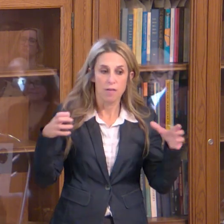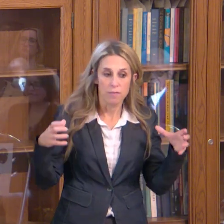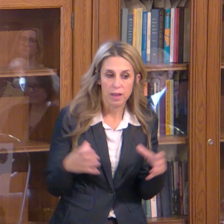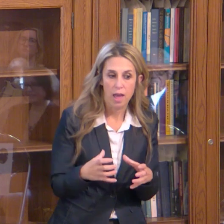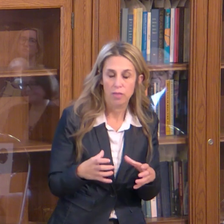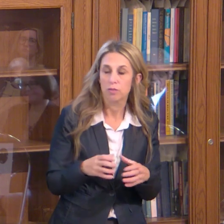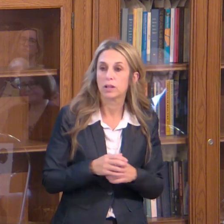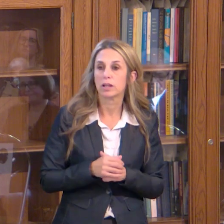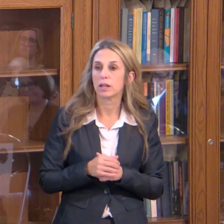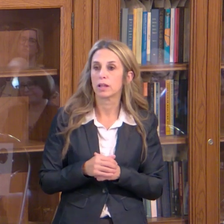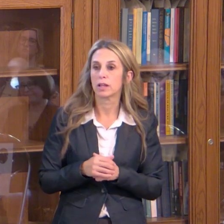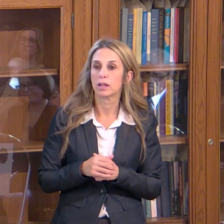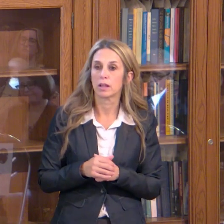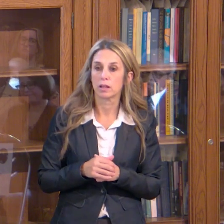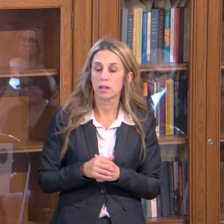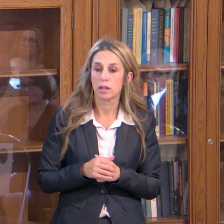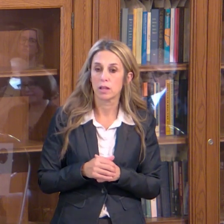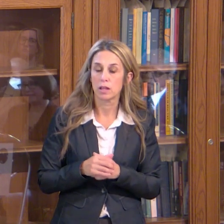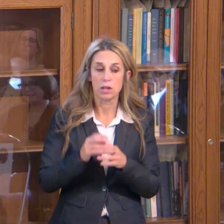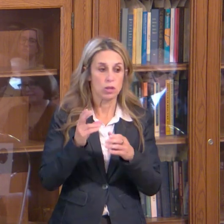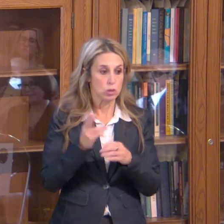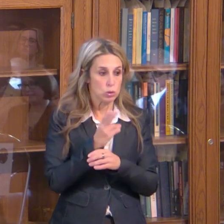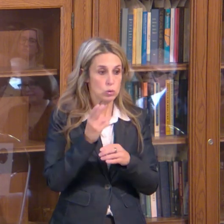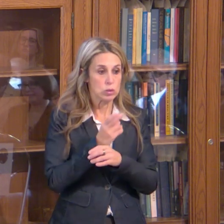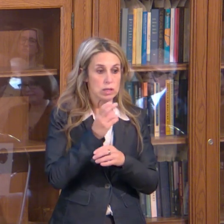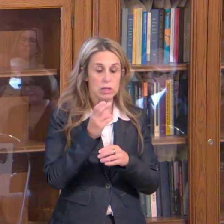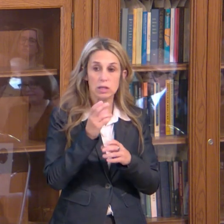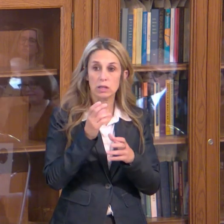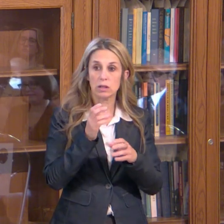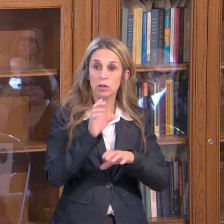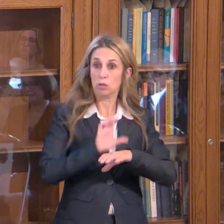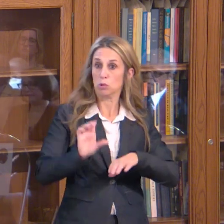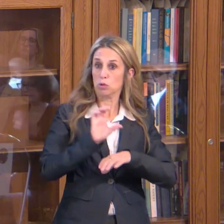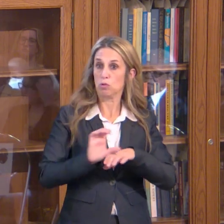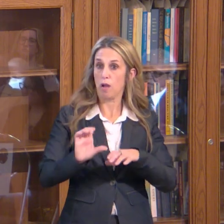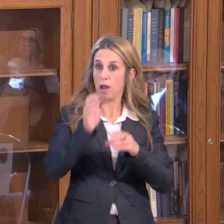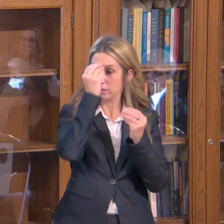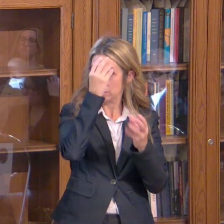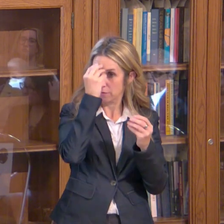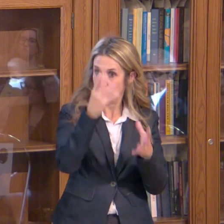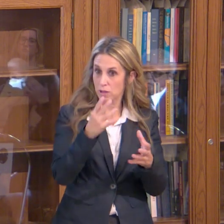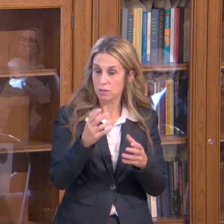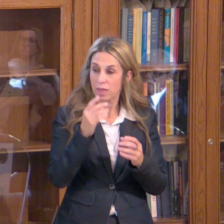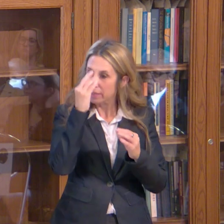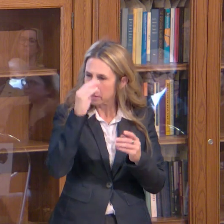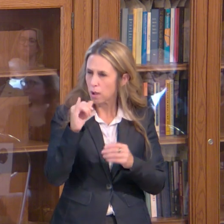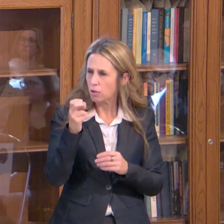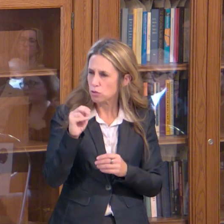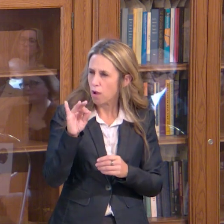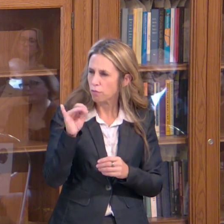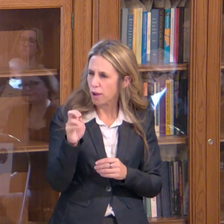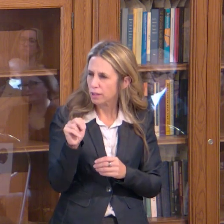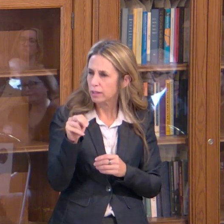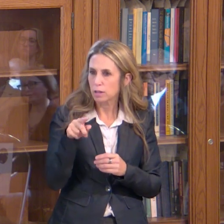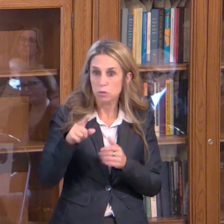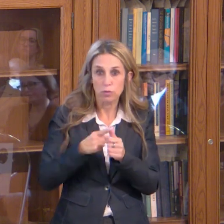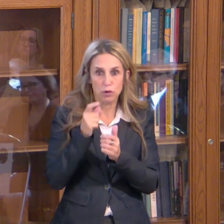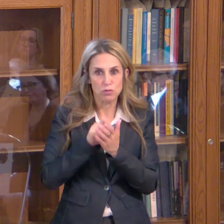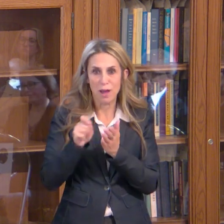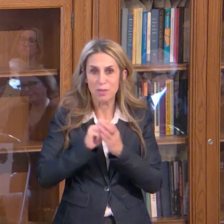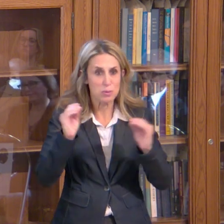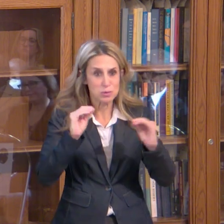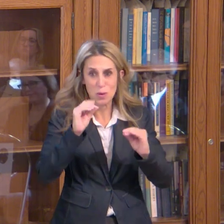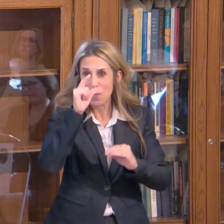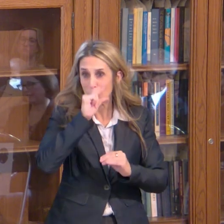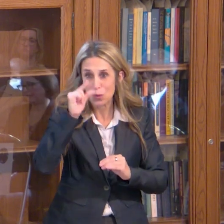gathering and u izing computerized data when you think about when John Franklin is first writing there is no Google